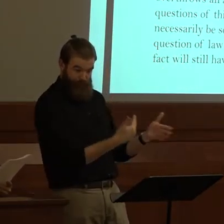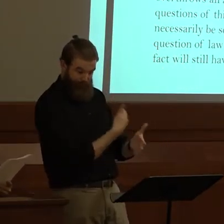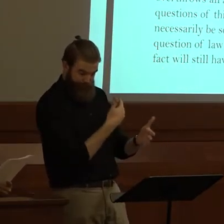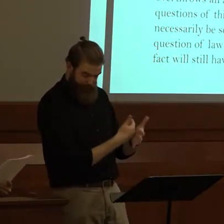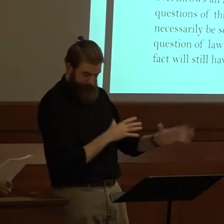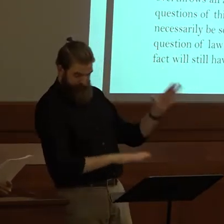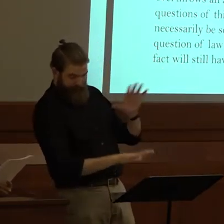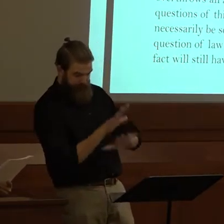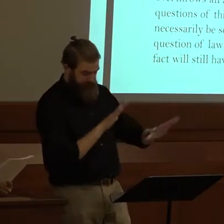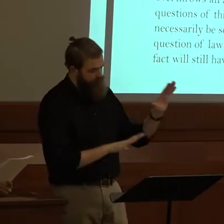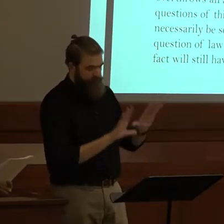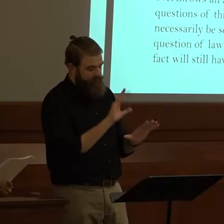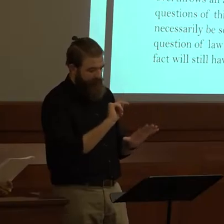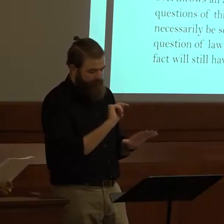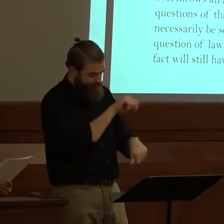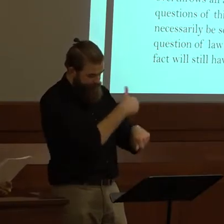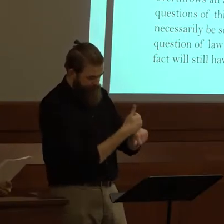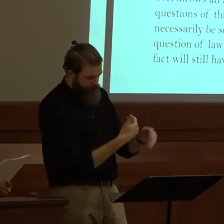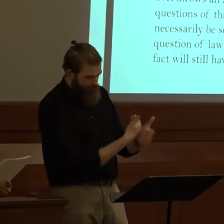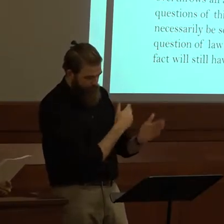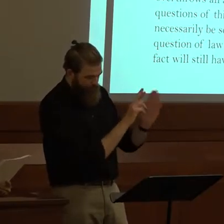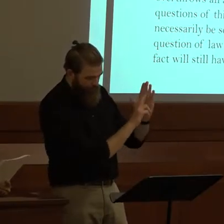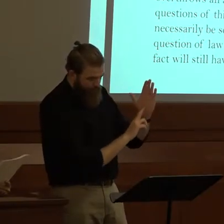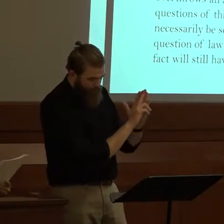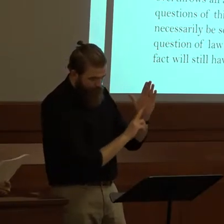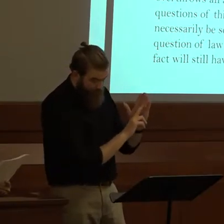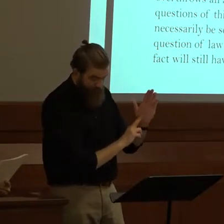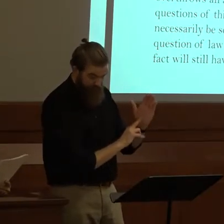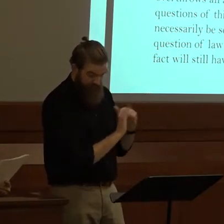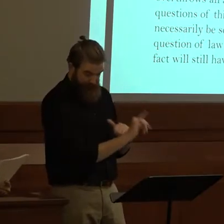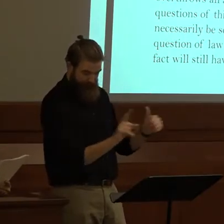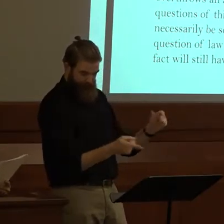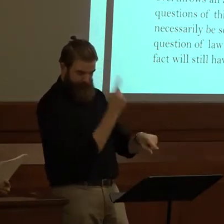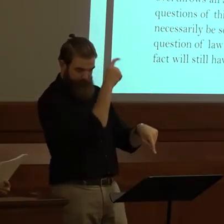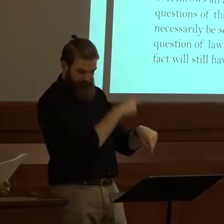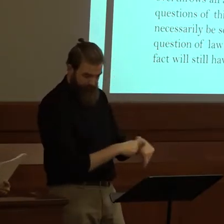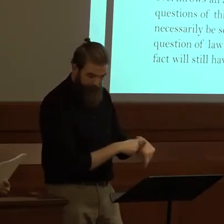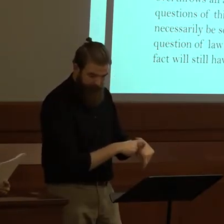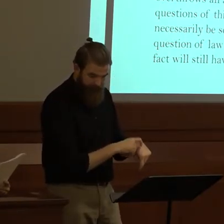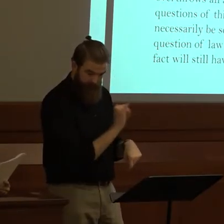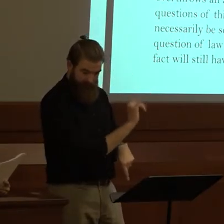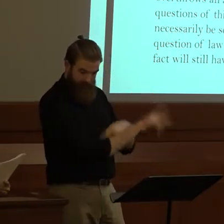will no longer be an obstacle, the question of fact will still have to be examined carefully.